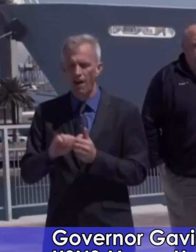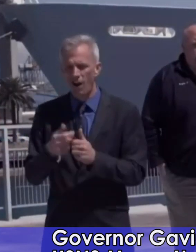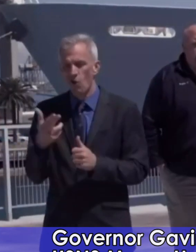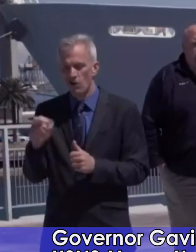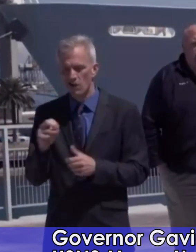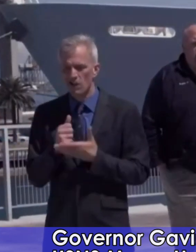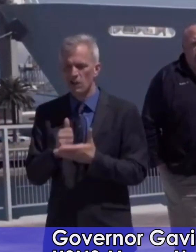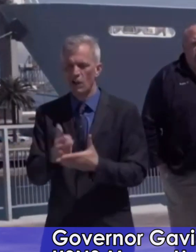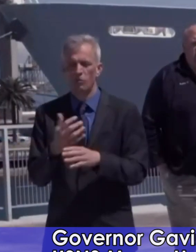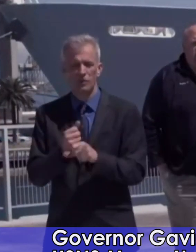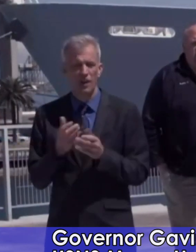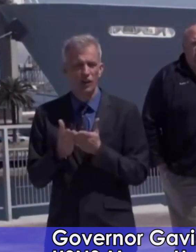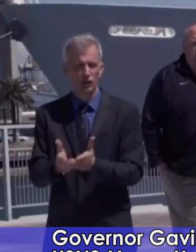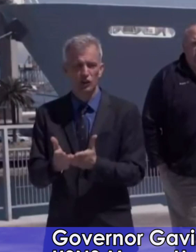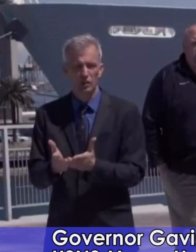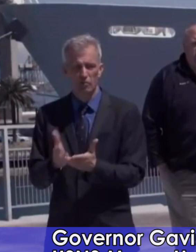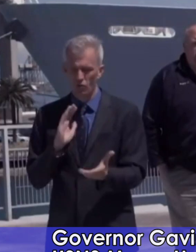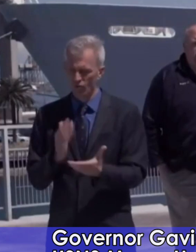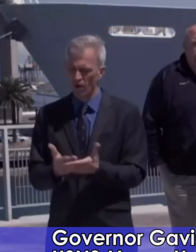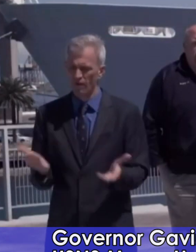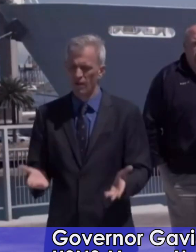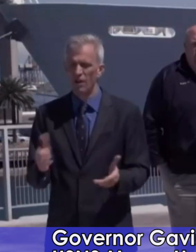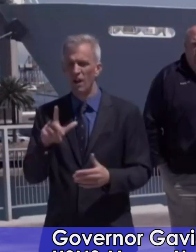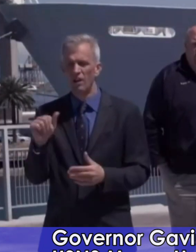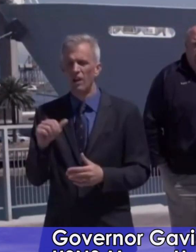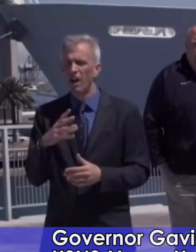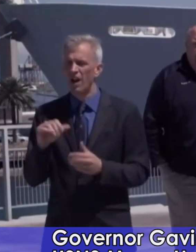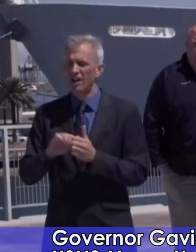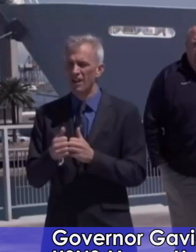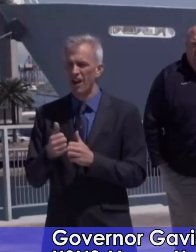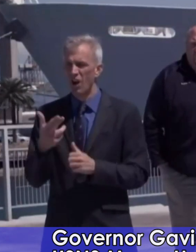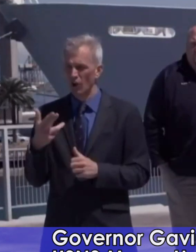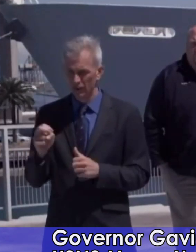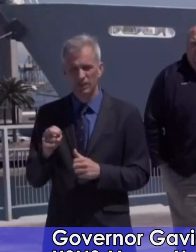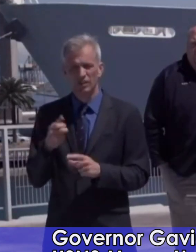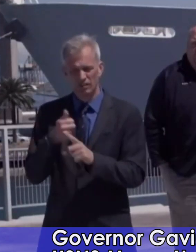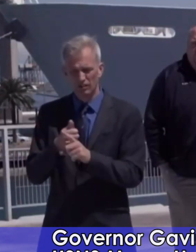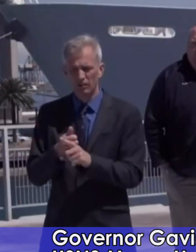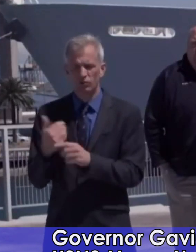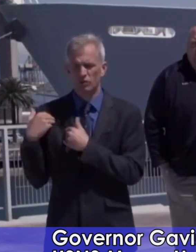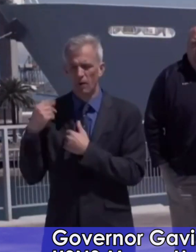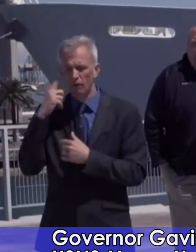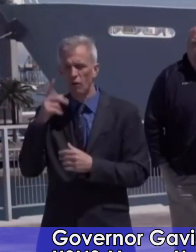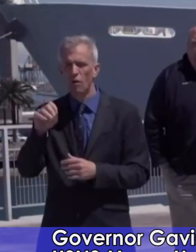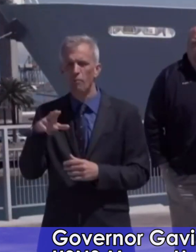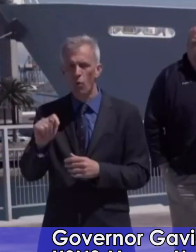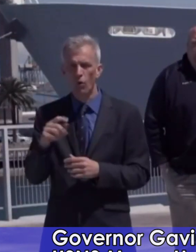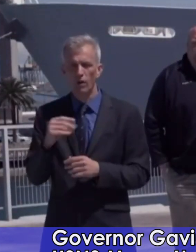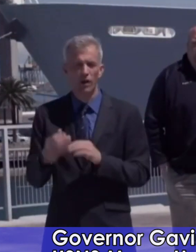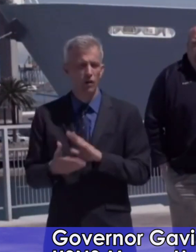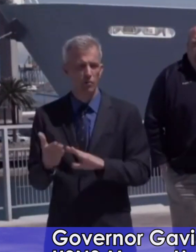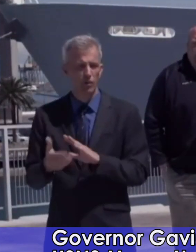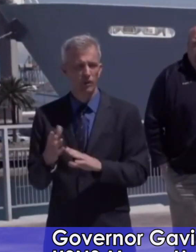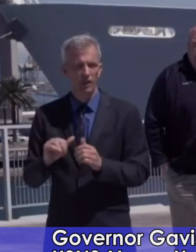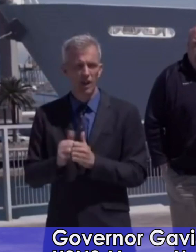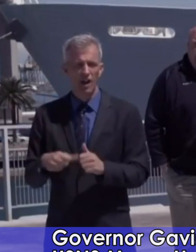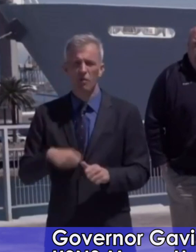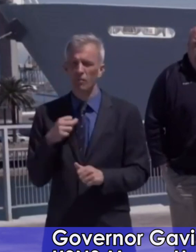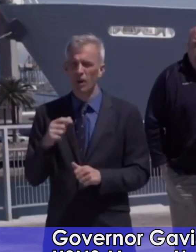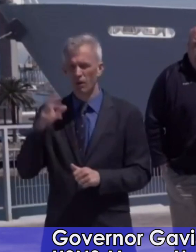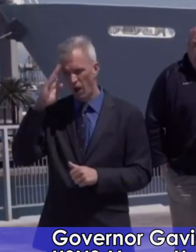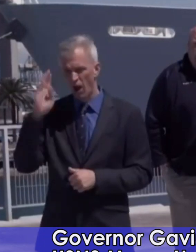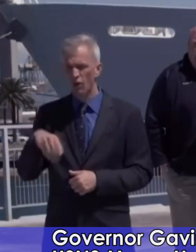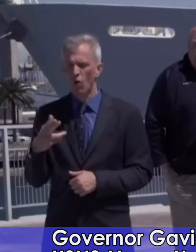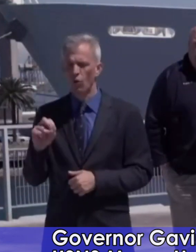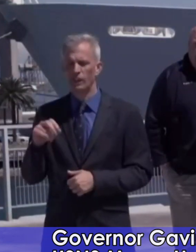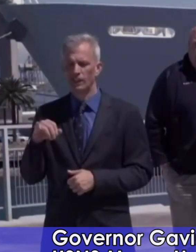helped get this ship here and how he is responsible for this port and its operations, and how proud I know he is of